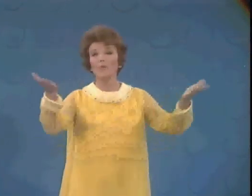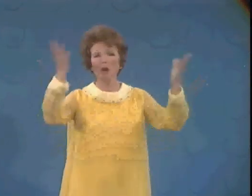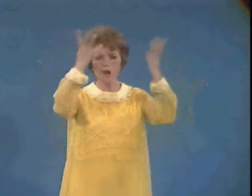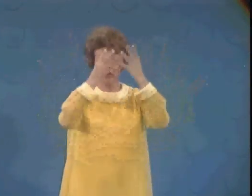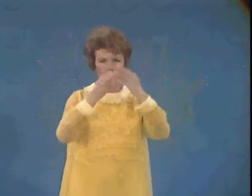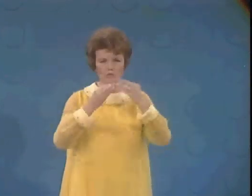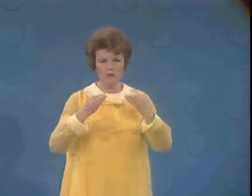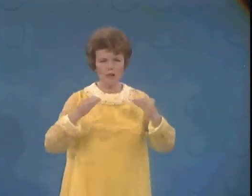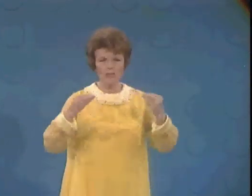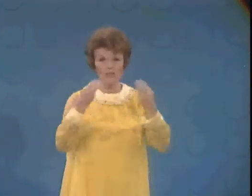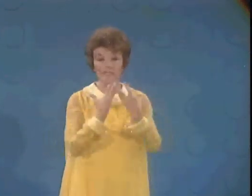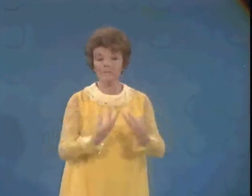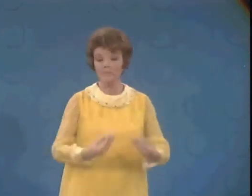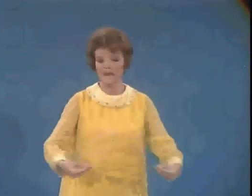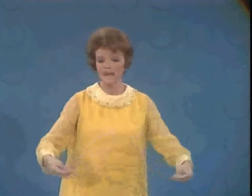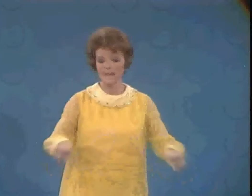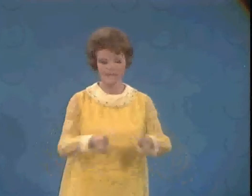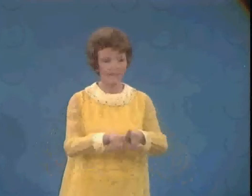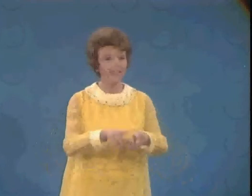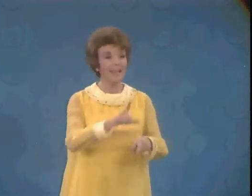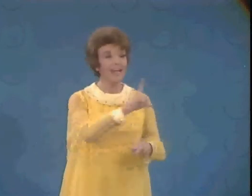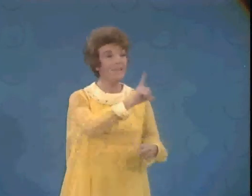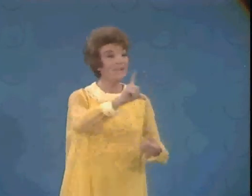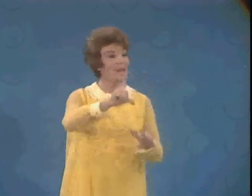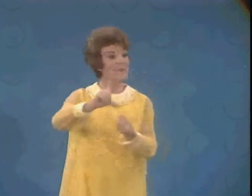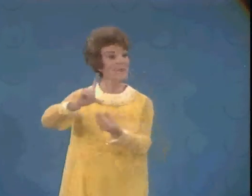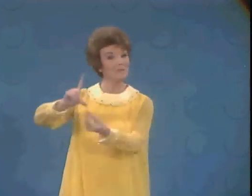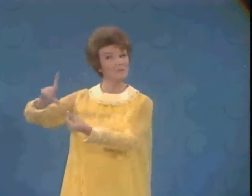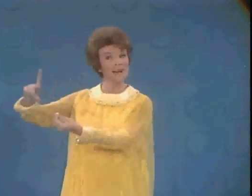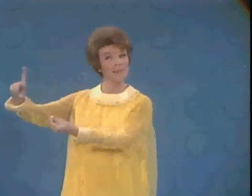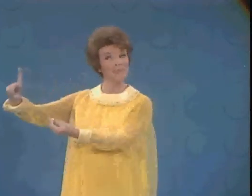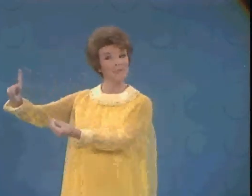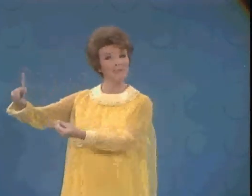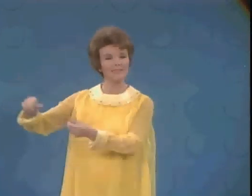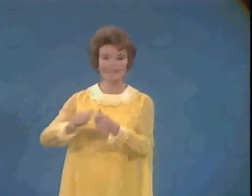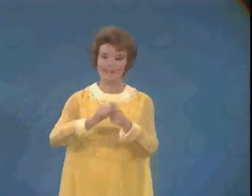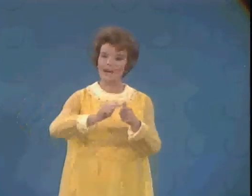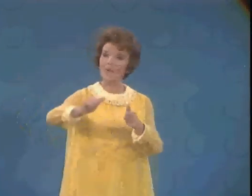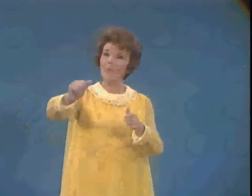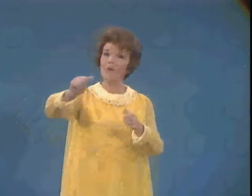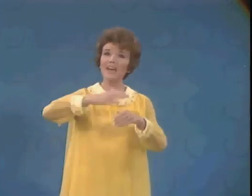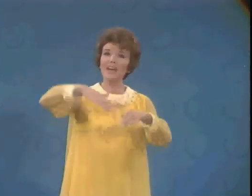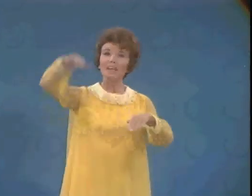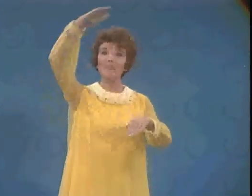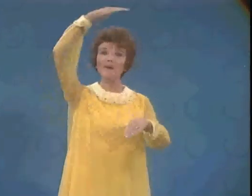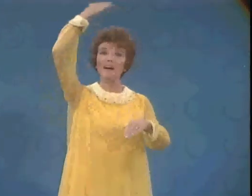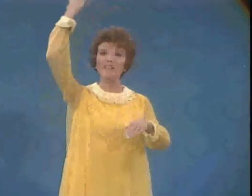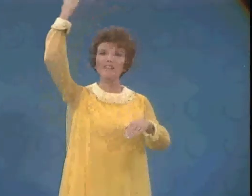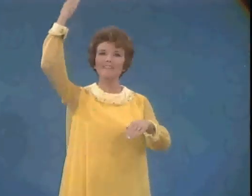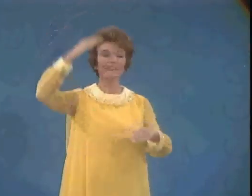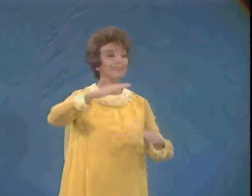where troubles melt like lemon drops away above